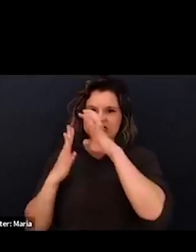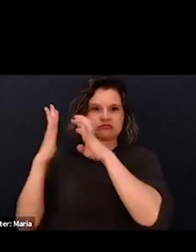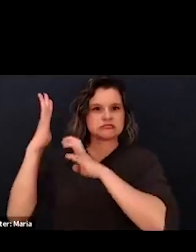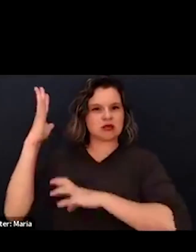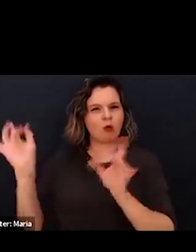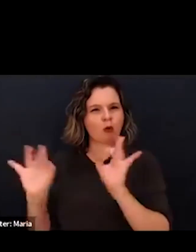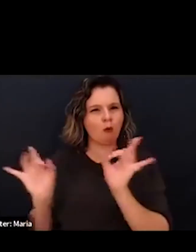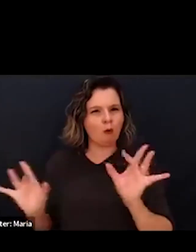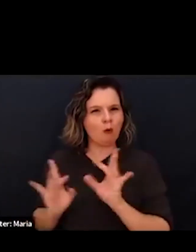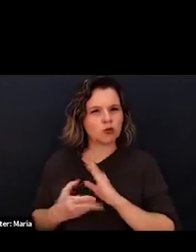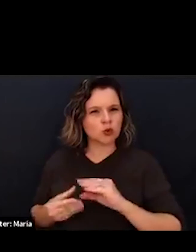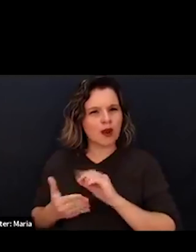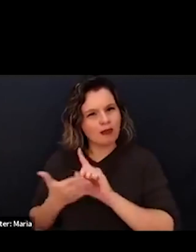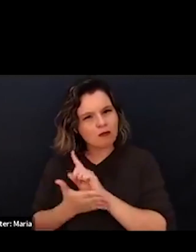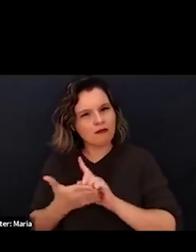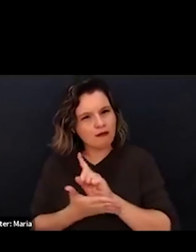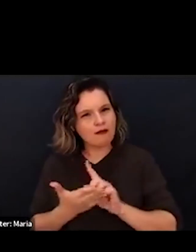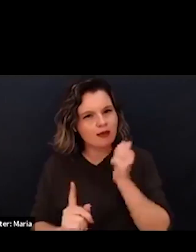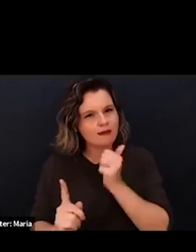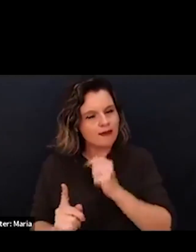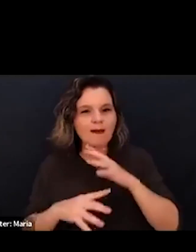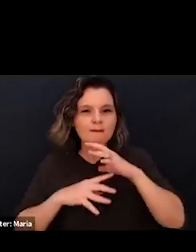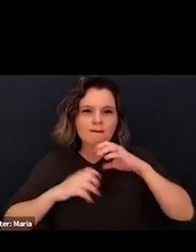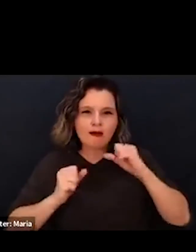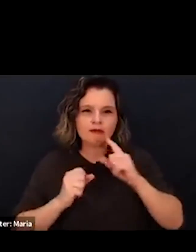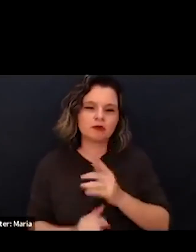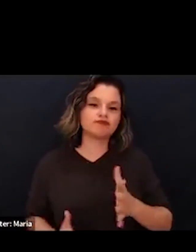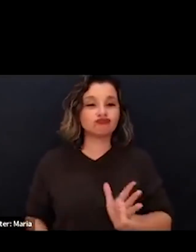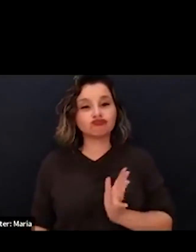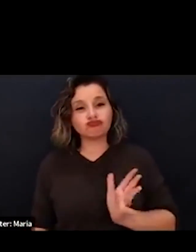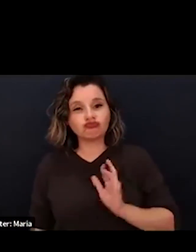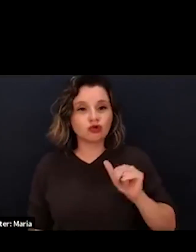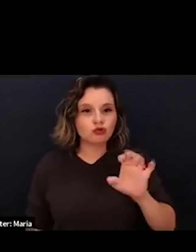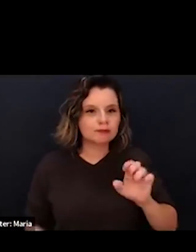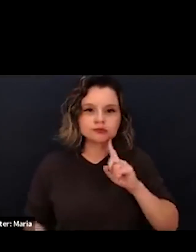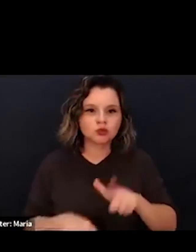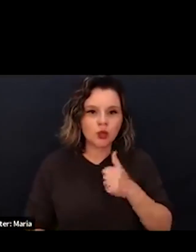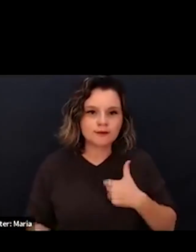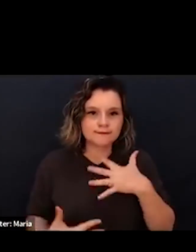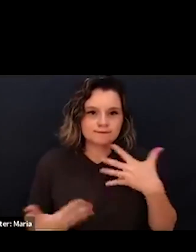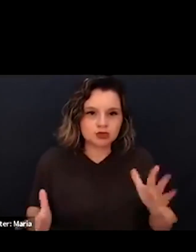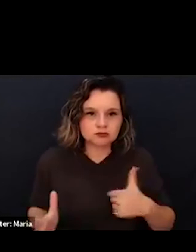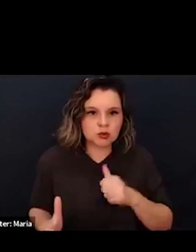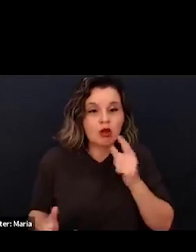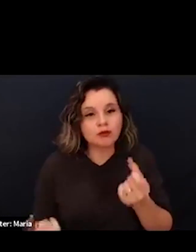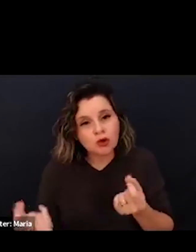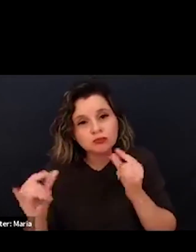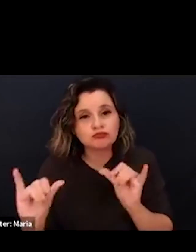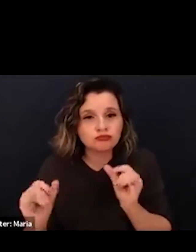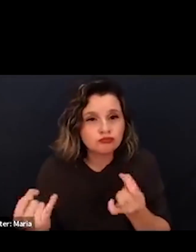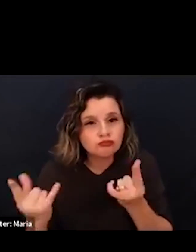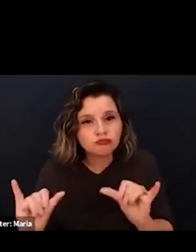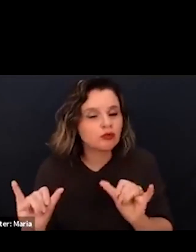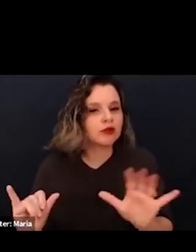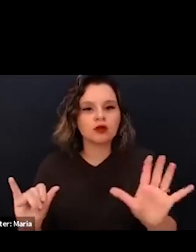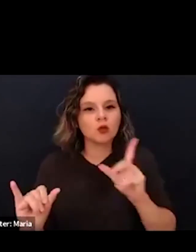stories every hour of every single day. I am over being polite about rape. It's been too long now. We have been too understanding. We need